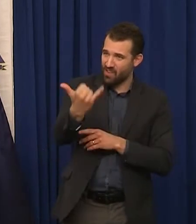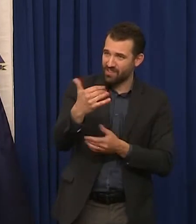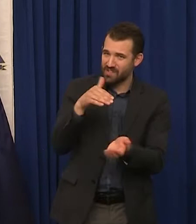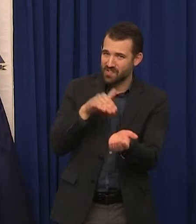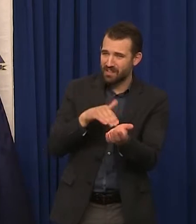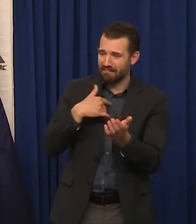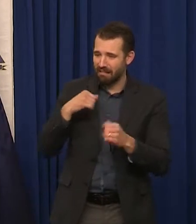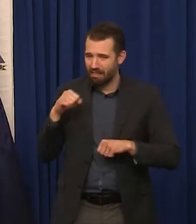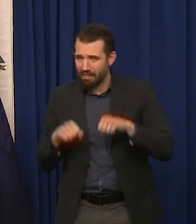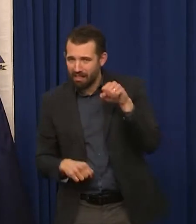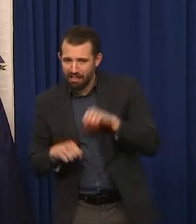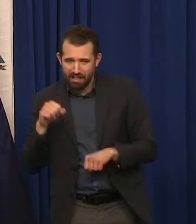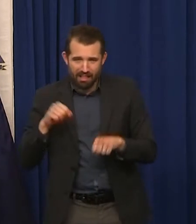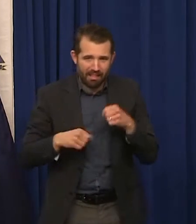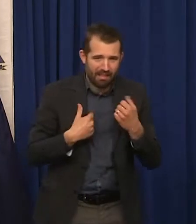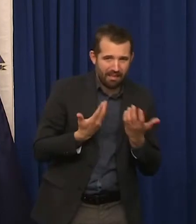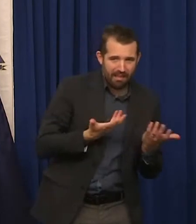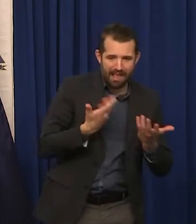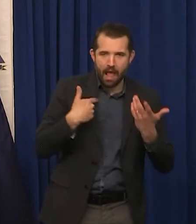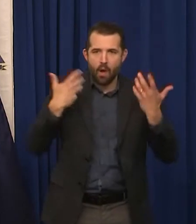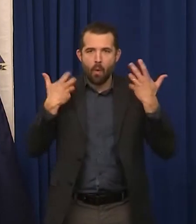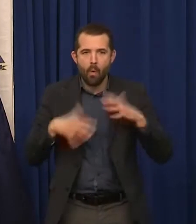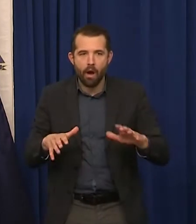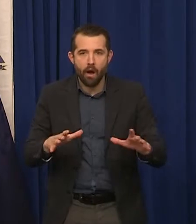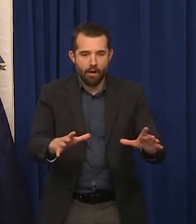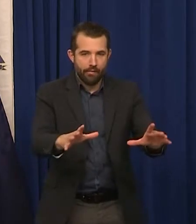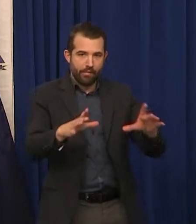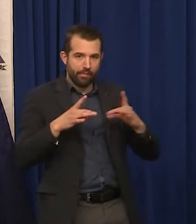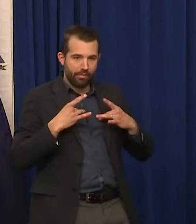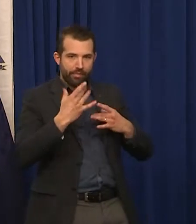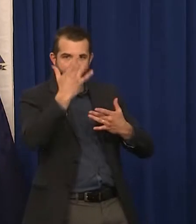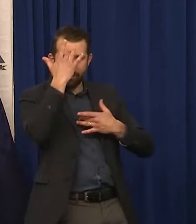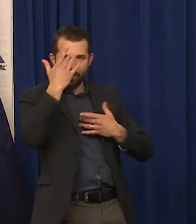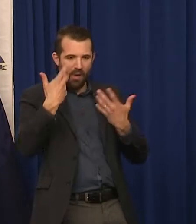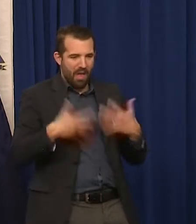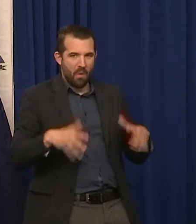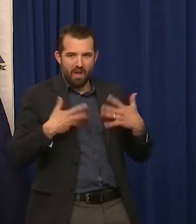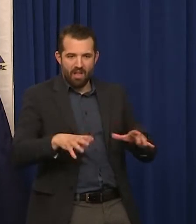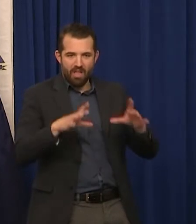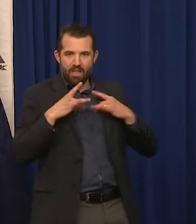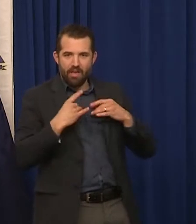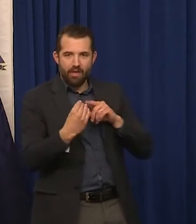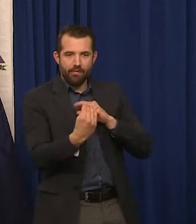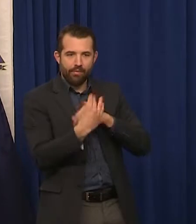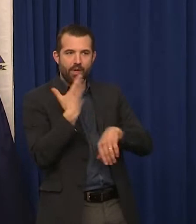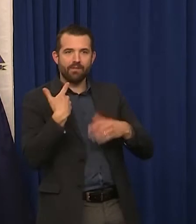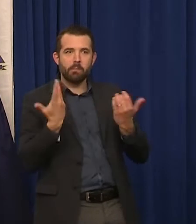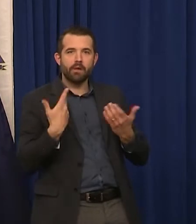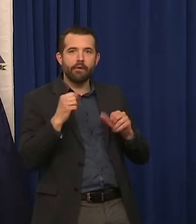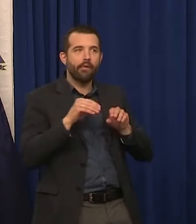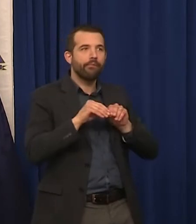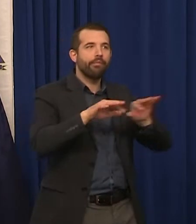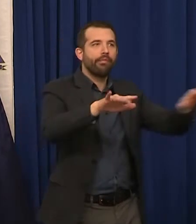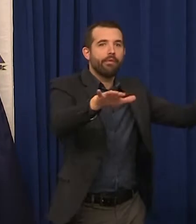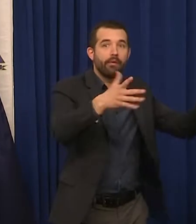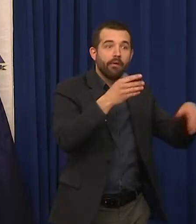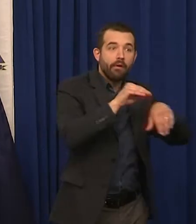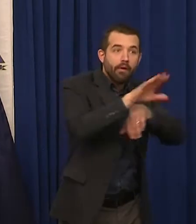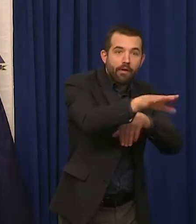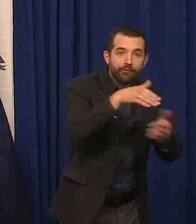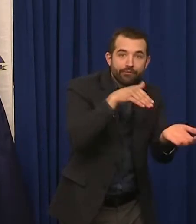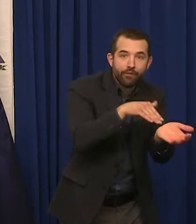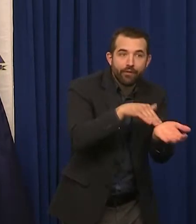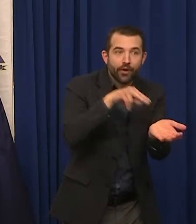yourself as well as potentially concern for your provider around COVID-19. You may not wish to